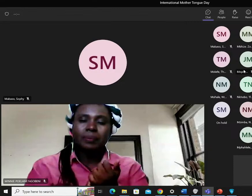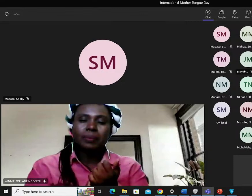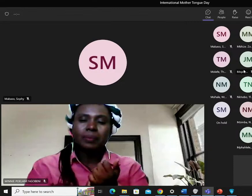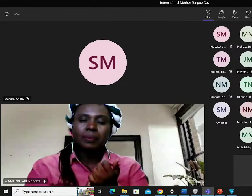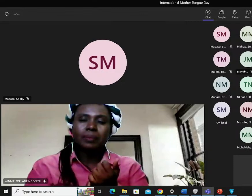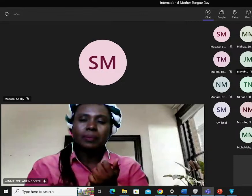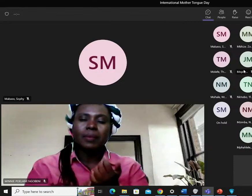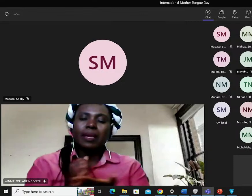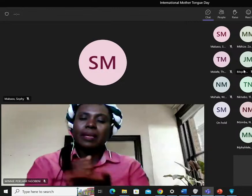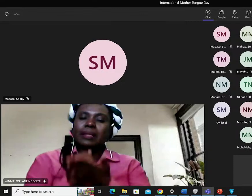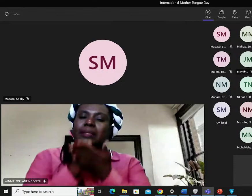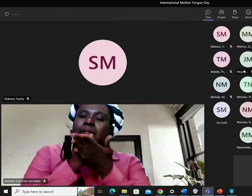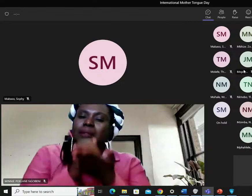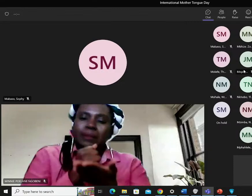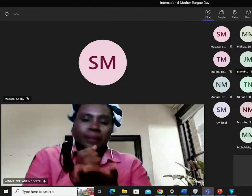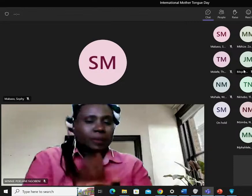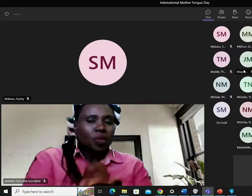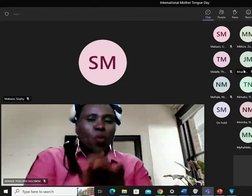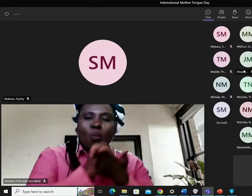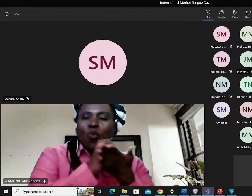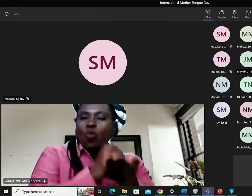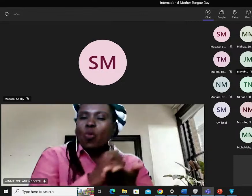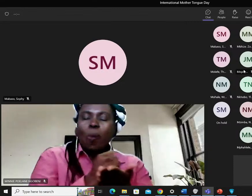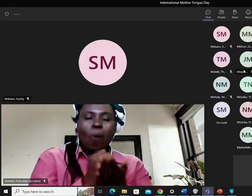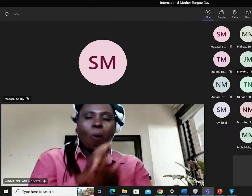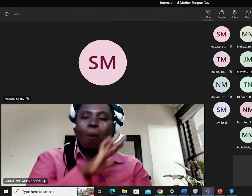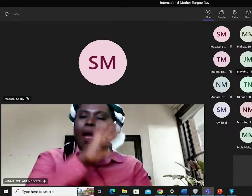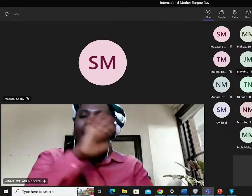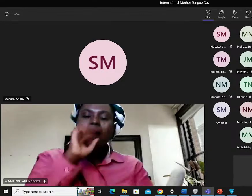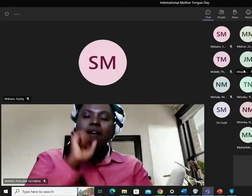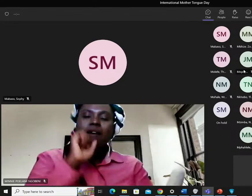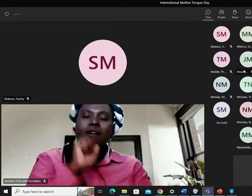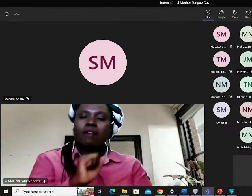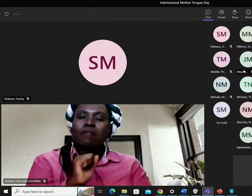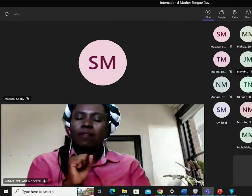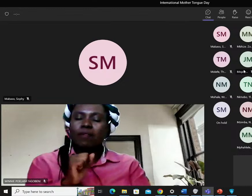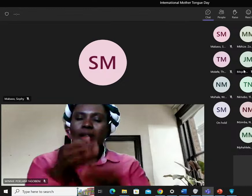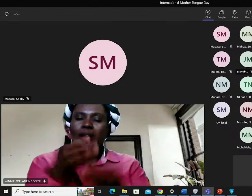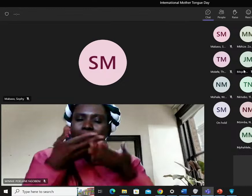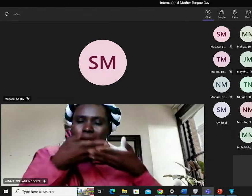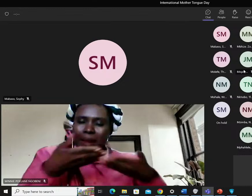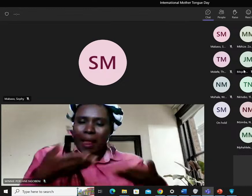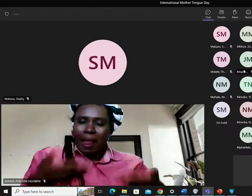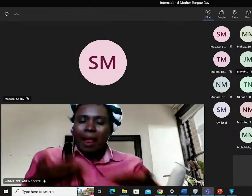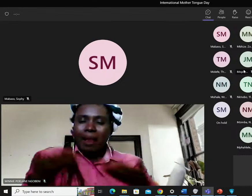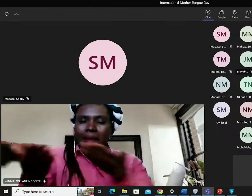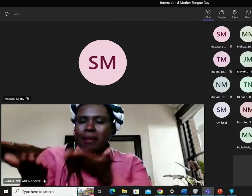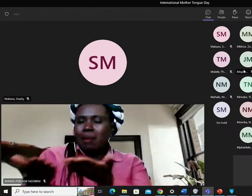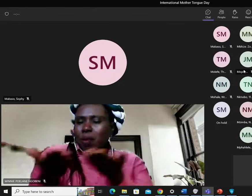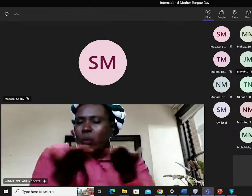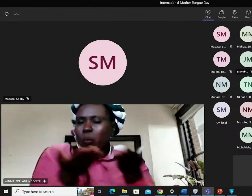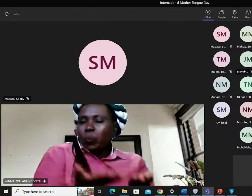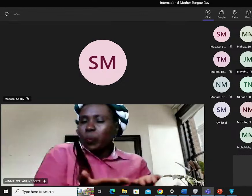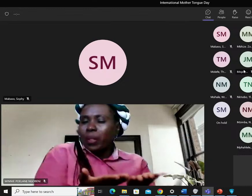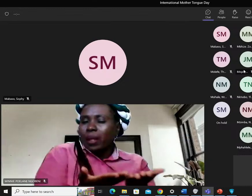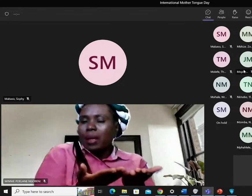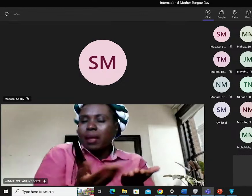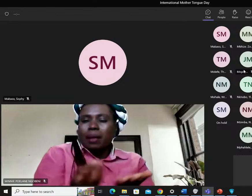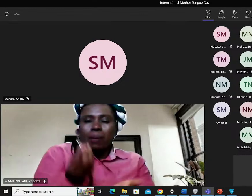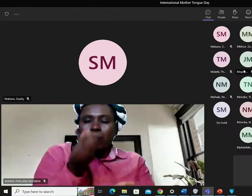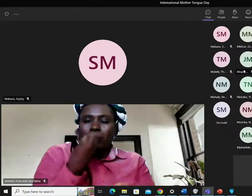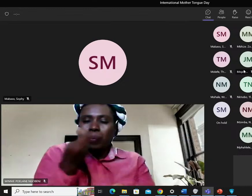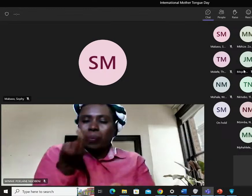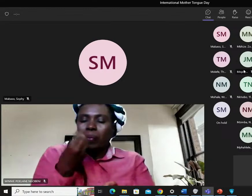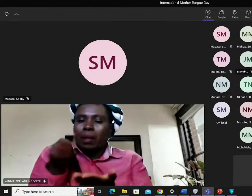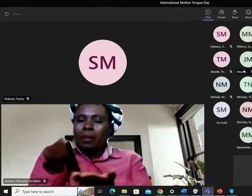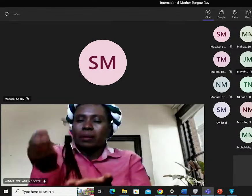nincede ma-Afrika nkone nibeke izithebe nibaphakele batye